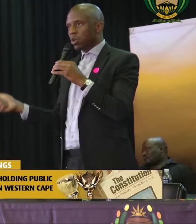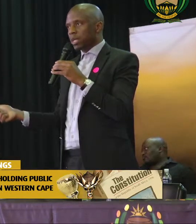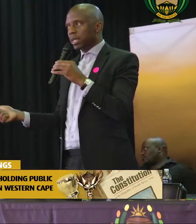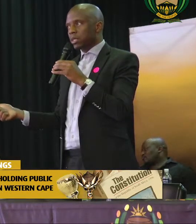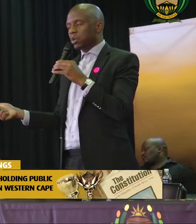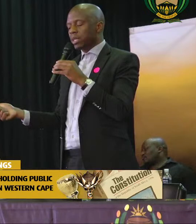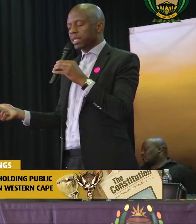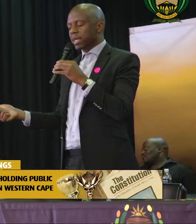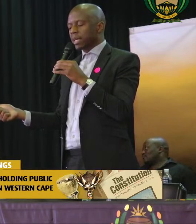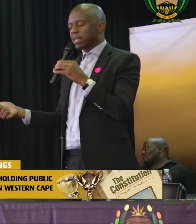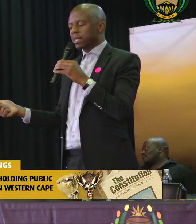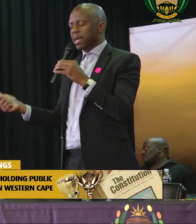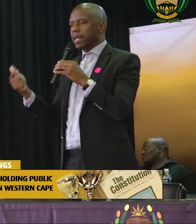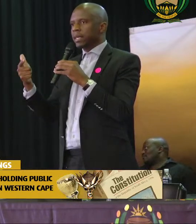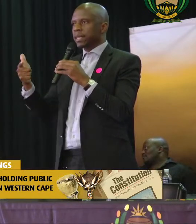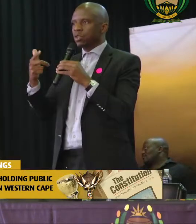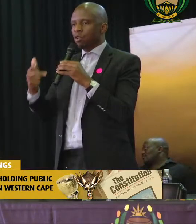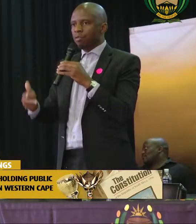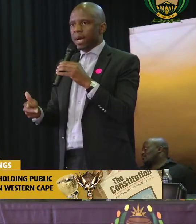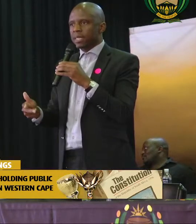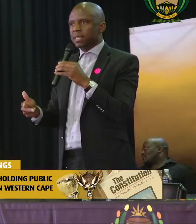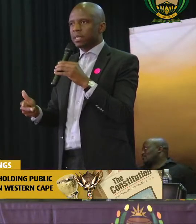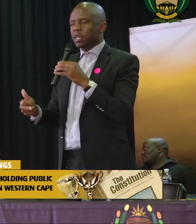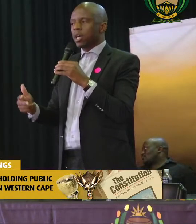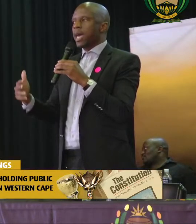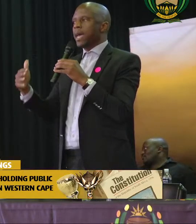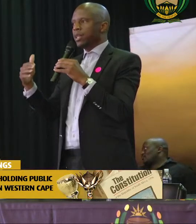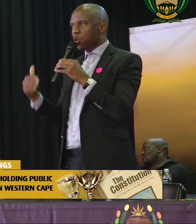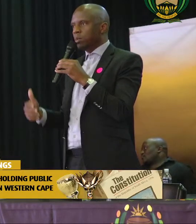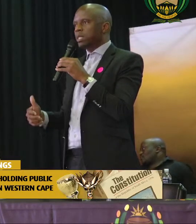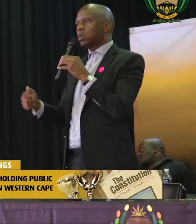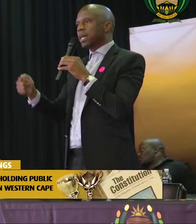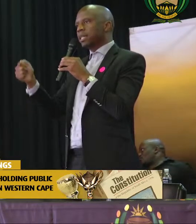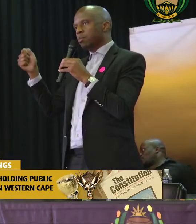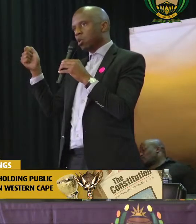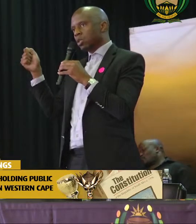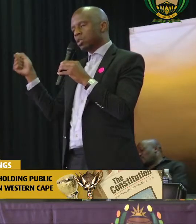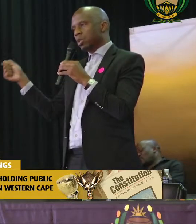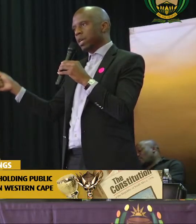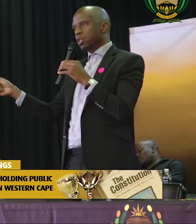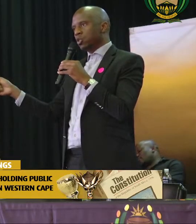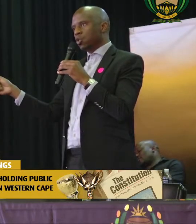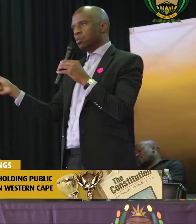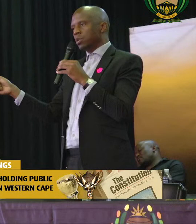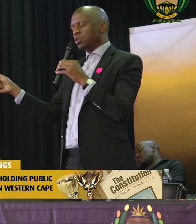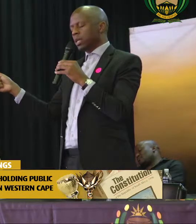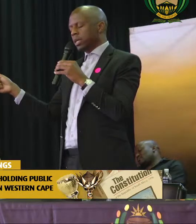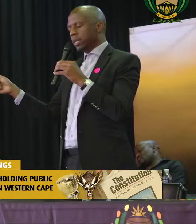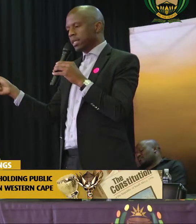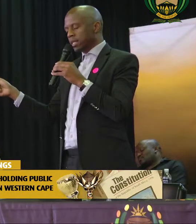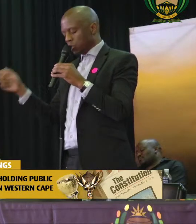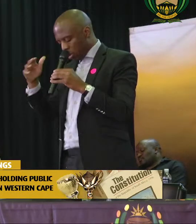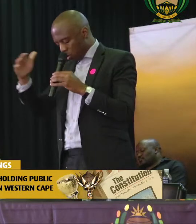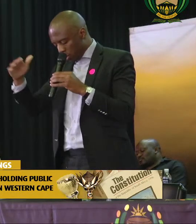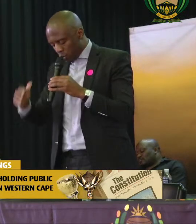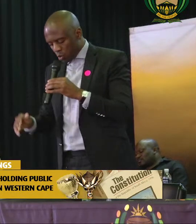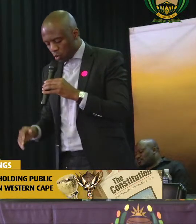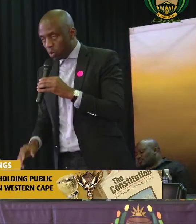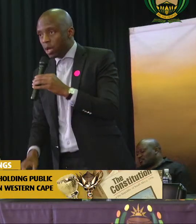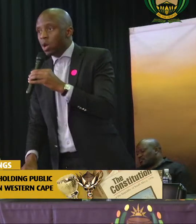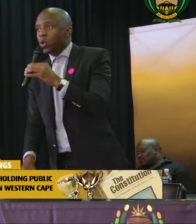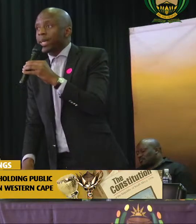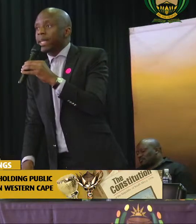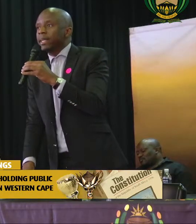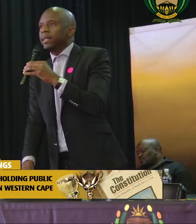that were conducted on the 2nd and the 3rd of March. And the committee will write a report to the National Assembly. So I just want